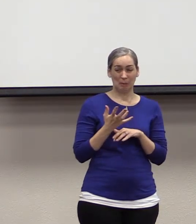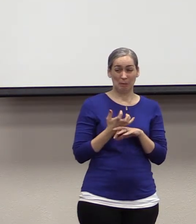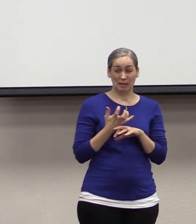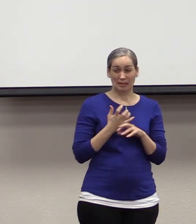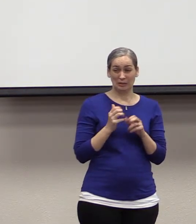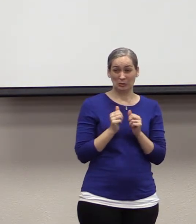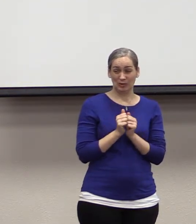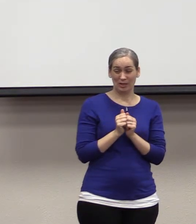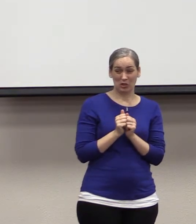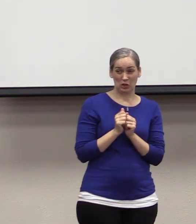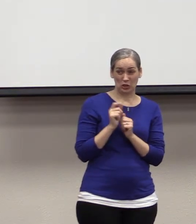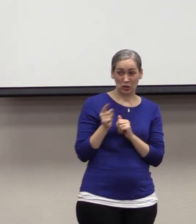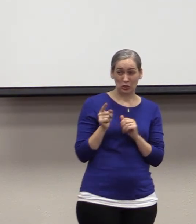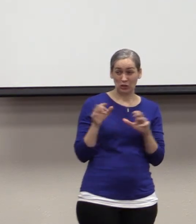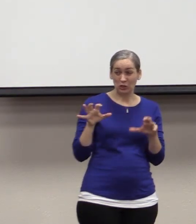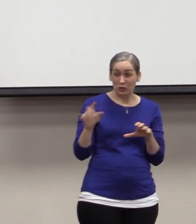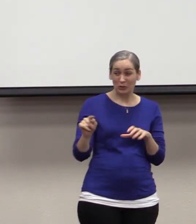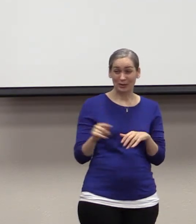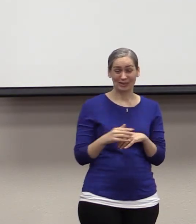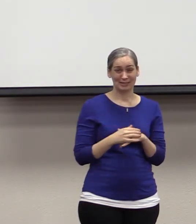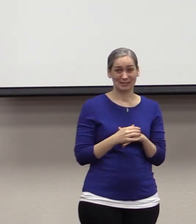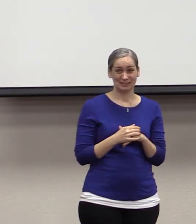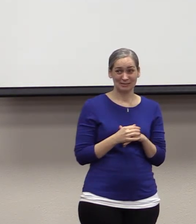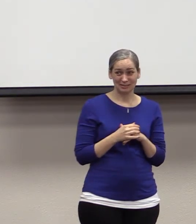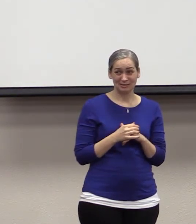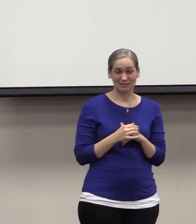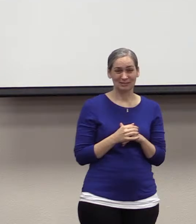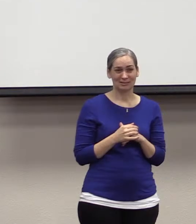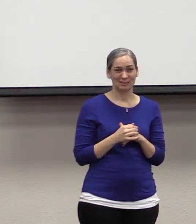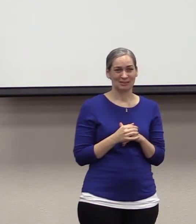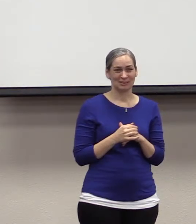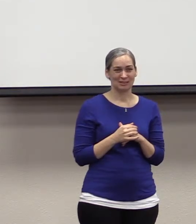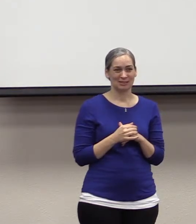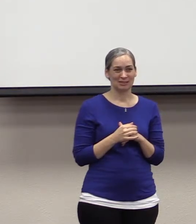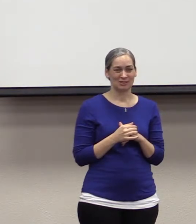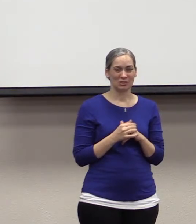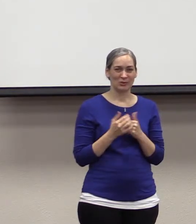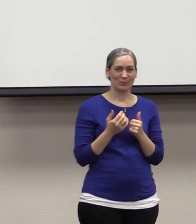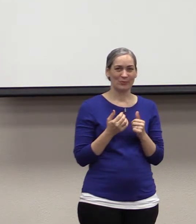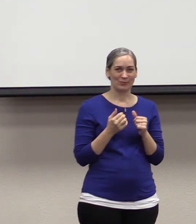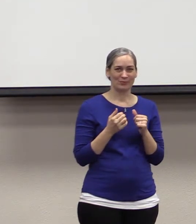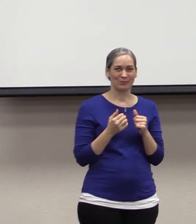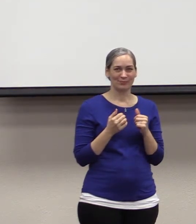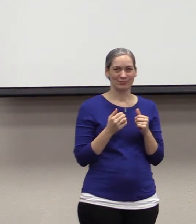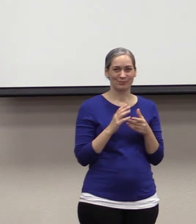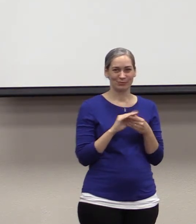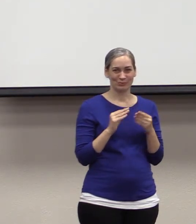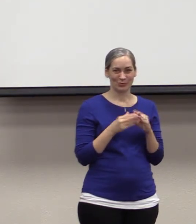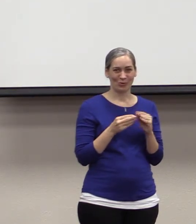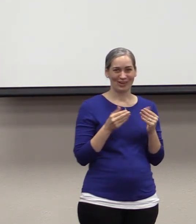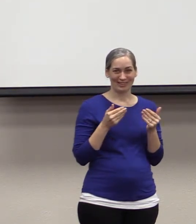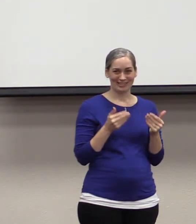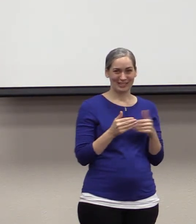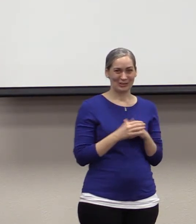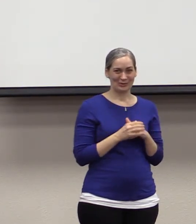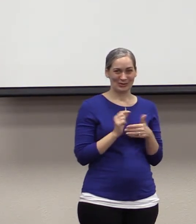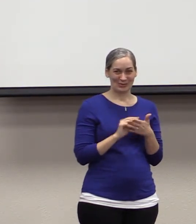relative to do this. Do a solid for them, right? And so it continues in verse